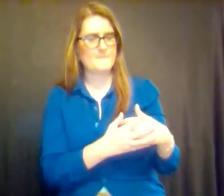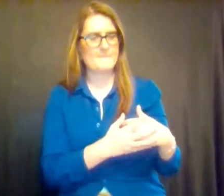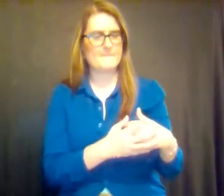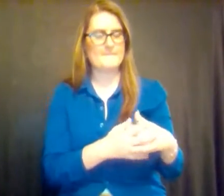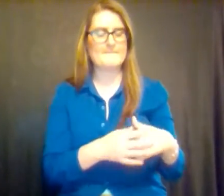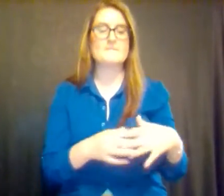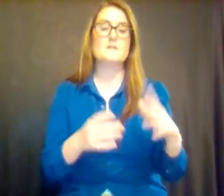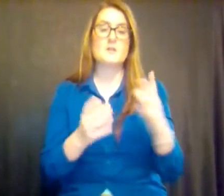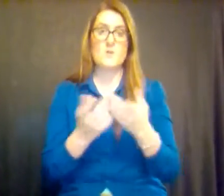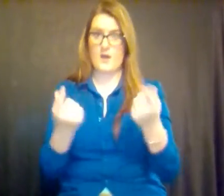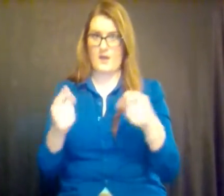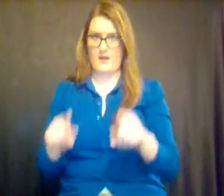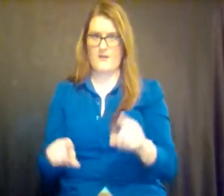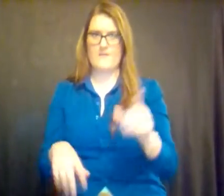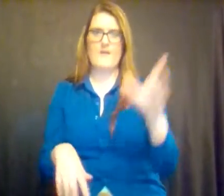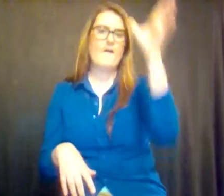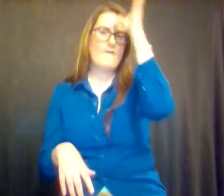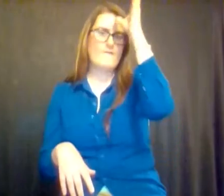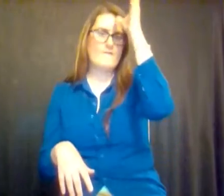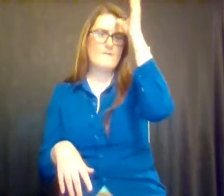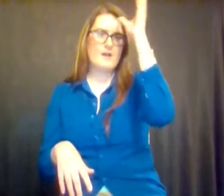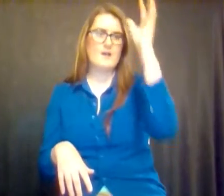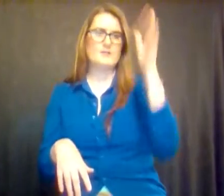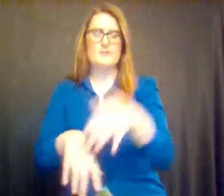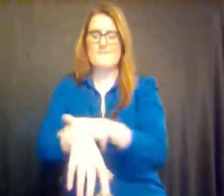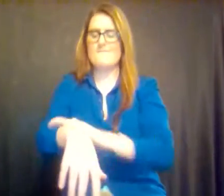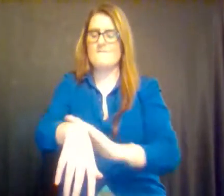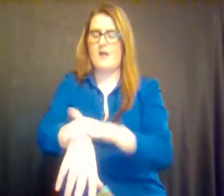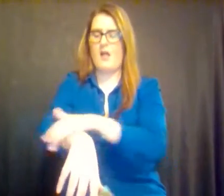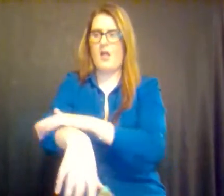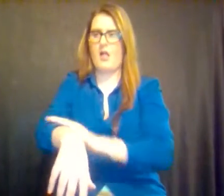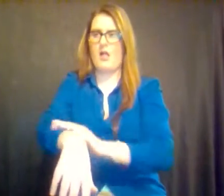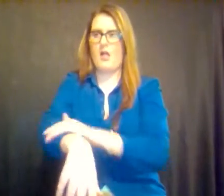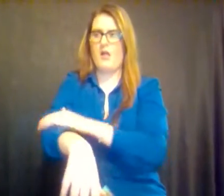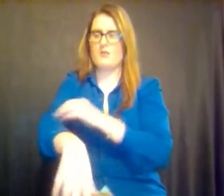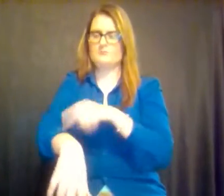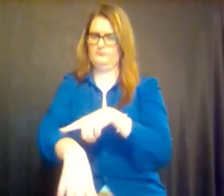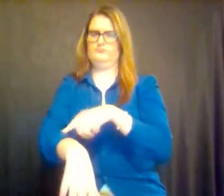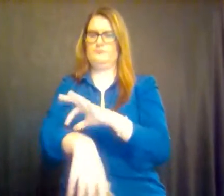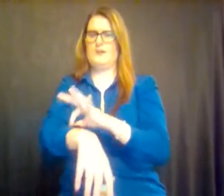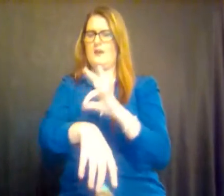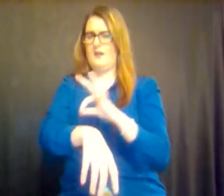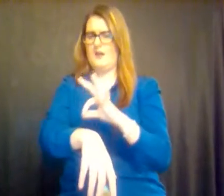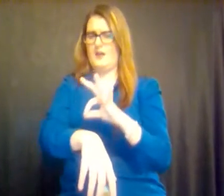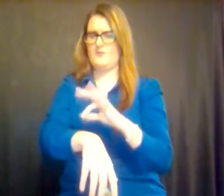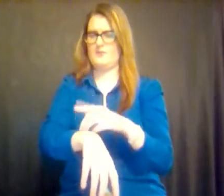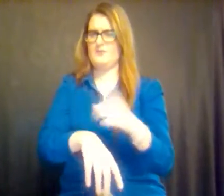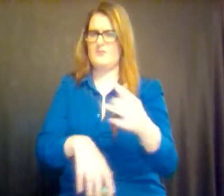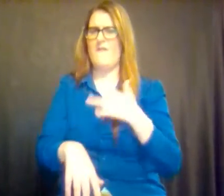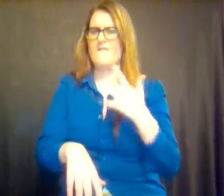and down his son's arms. "Well, you certainly feel like Esau. You definitely smell like